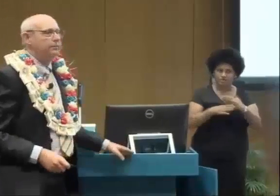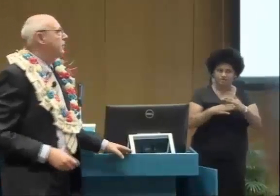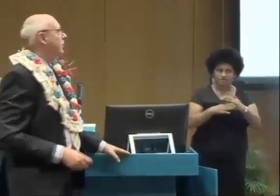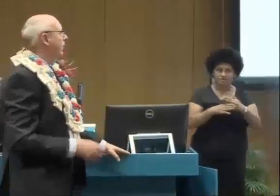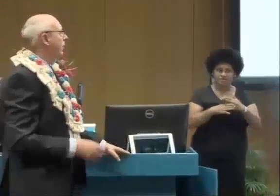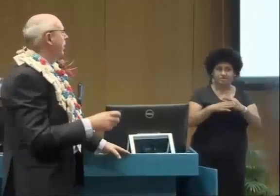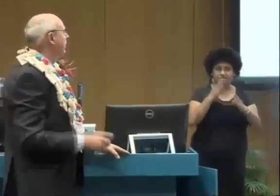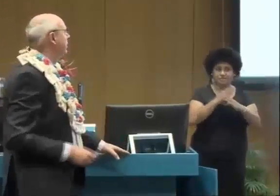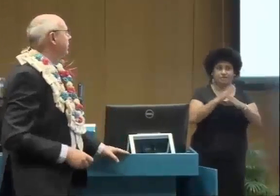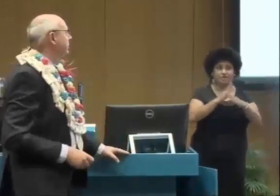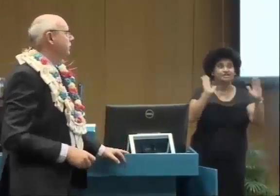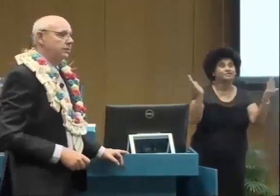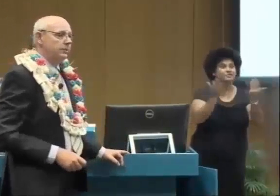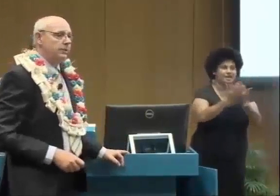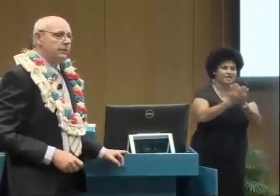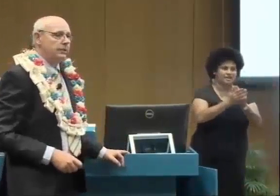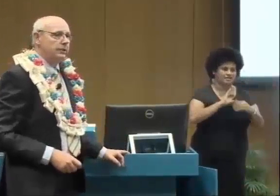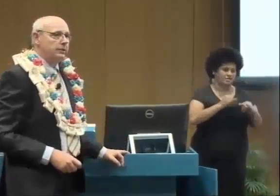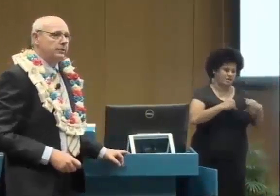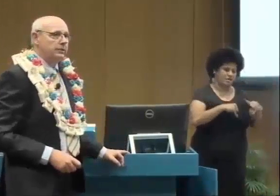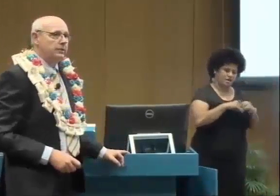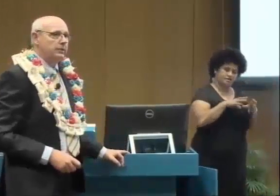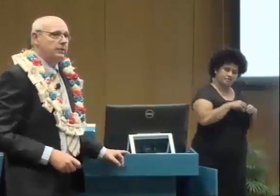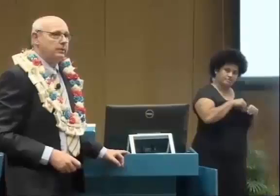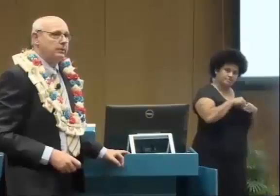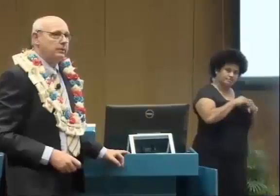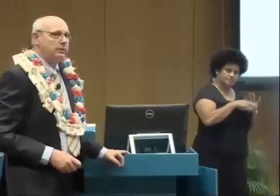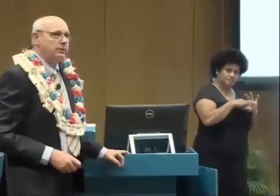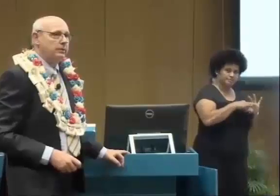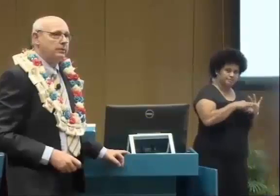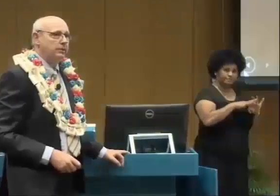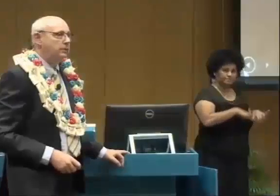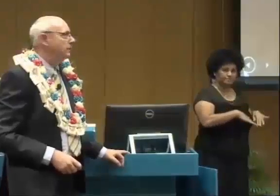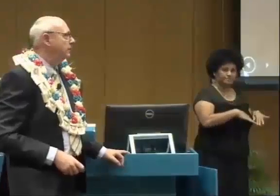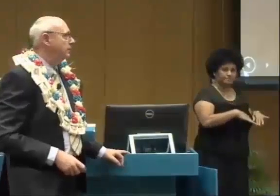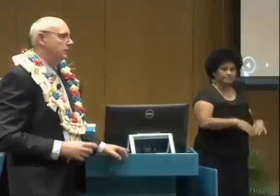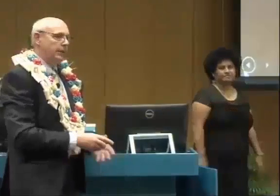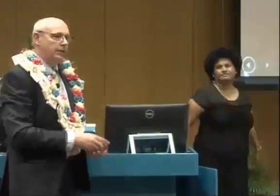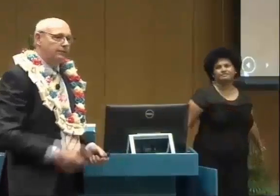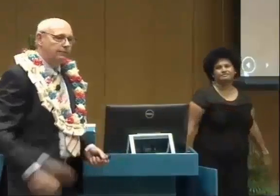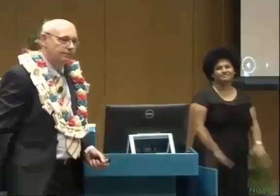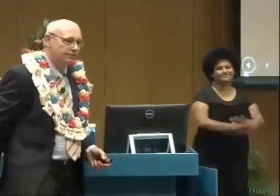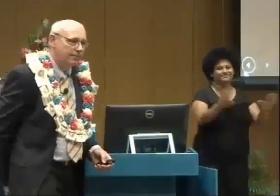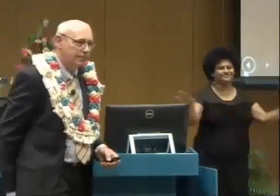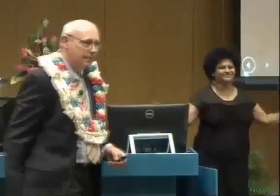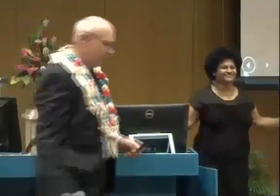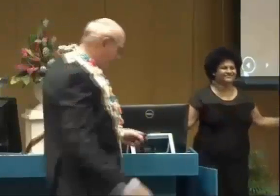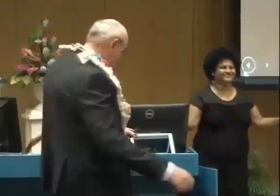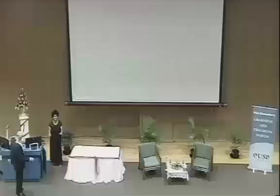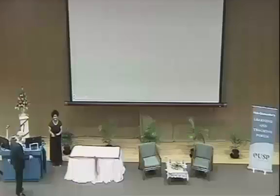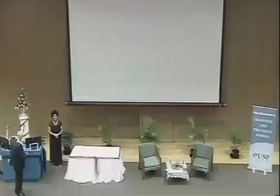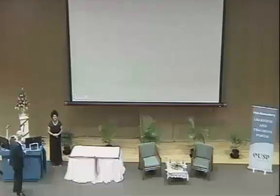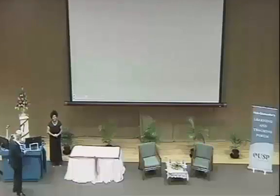not alone. We are not an island unto ourselves. Thank you.